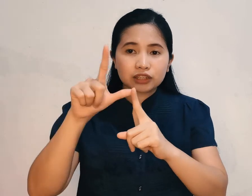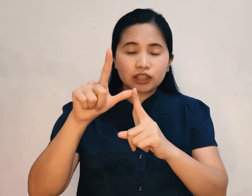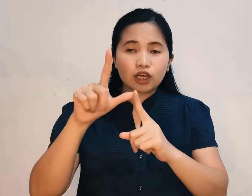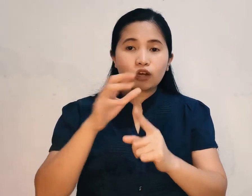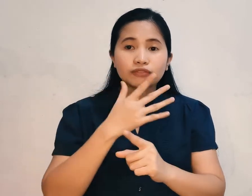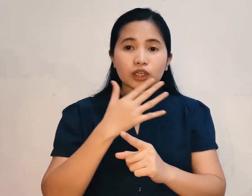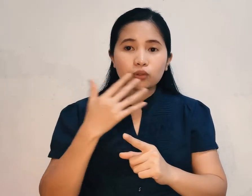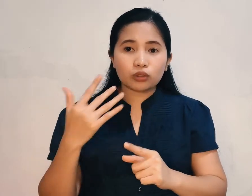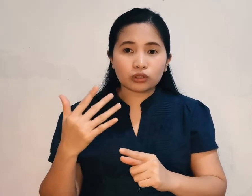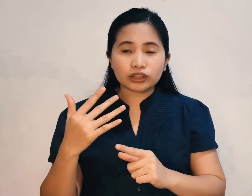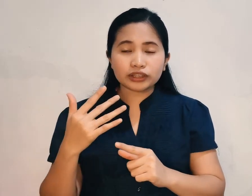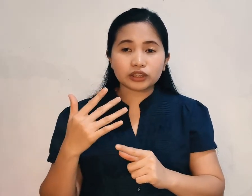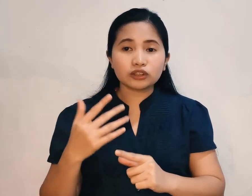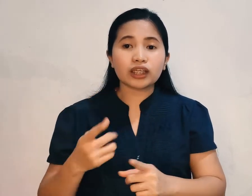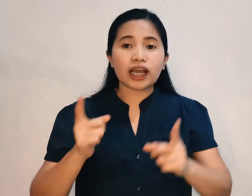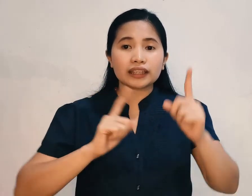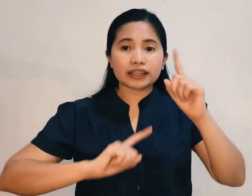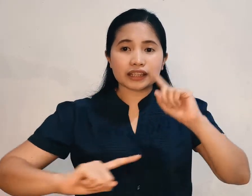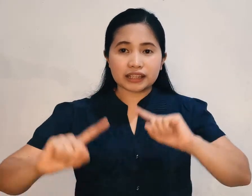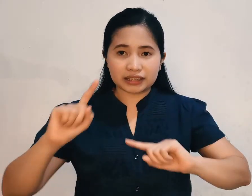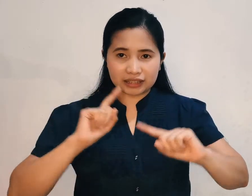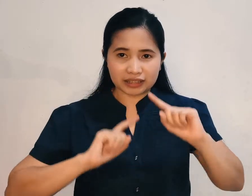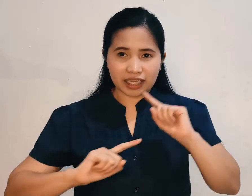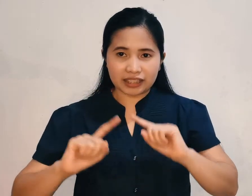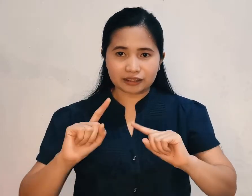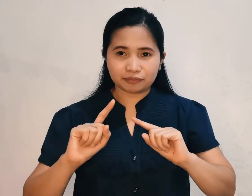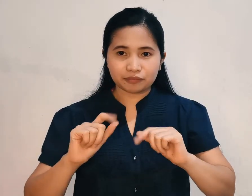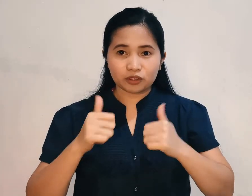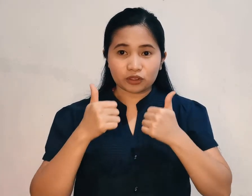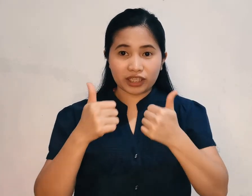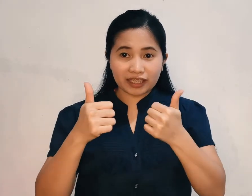letter of the colors, yun ang ating isa-sign. Okay?